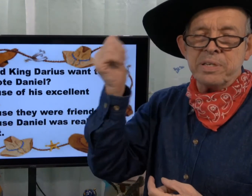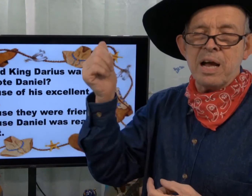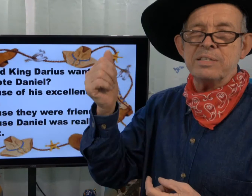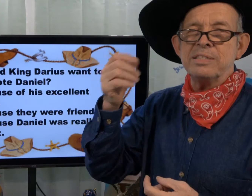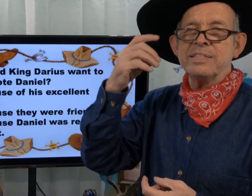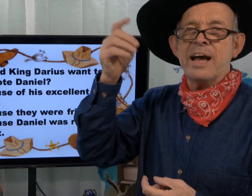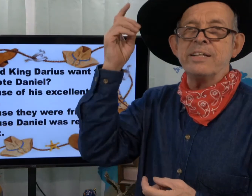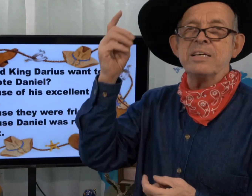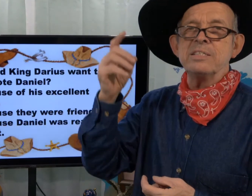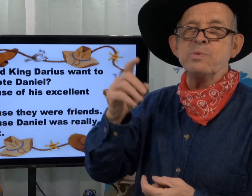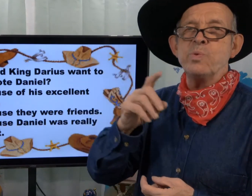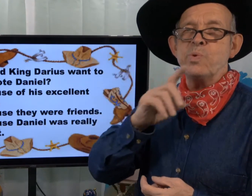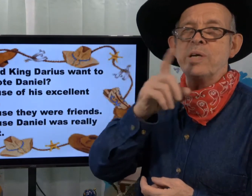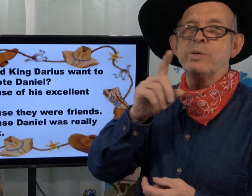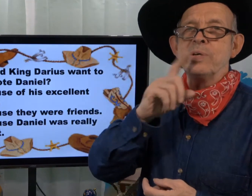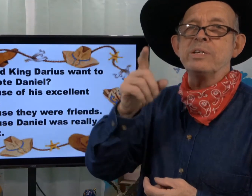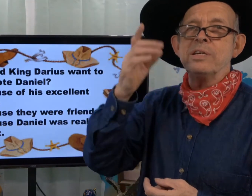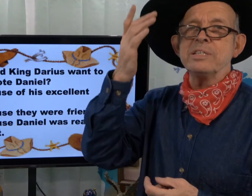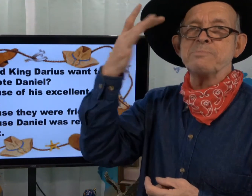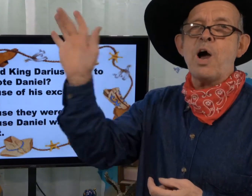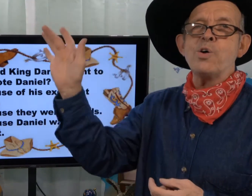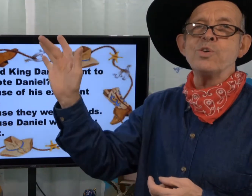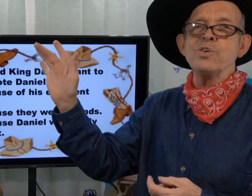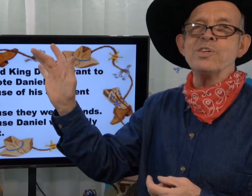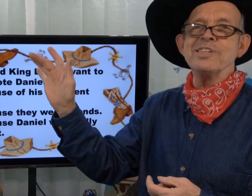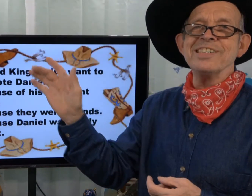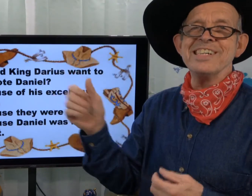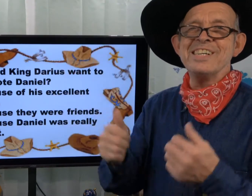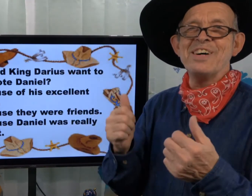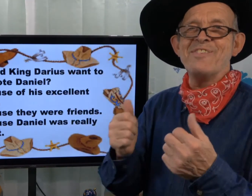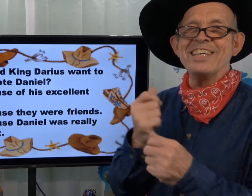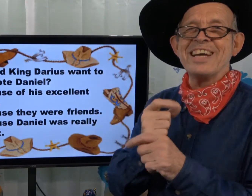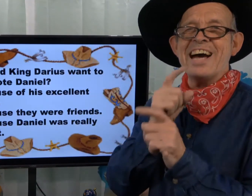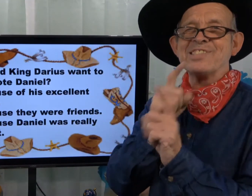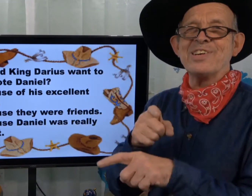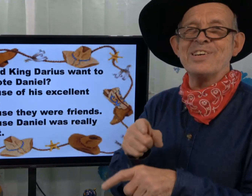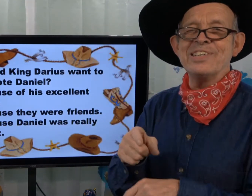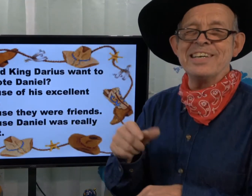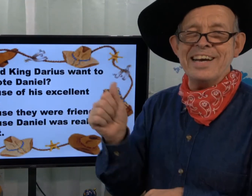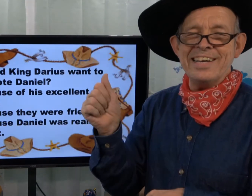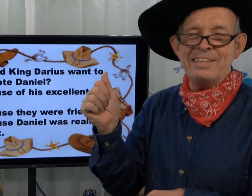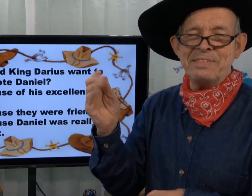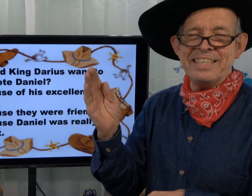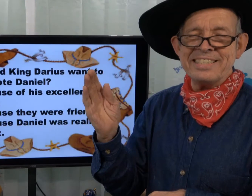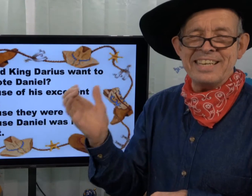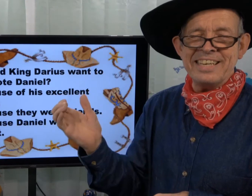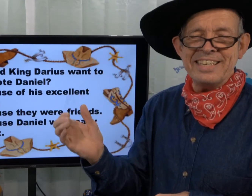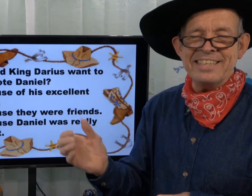Because Tanner really, really smart. But my answer, A, B, C.